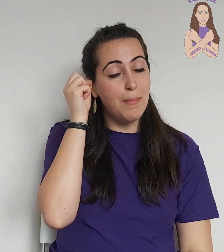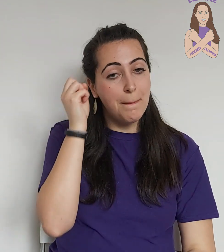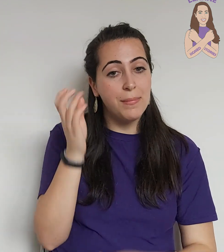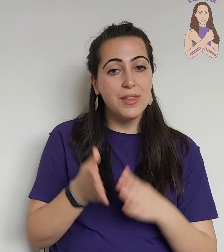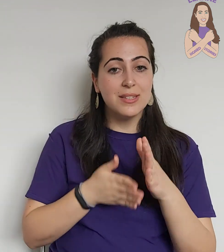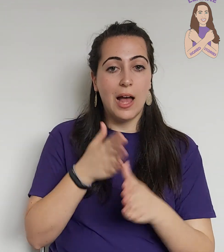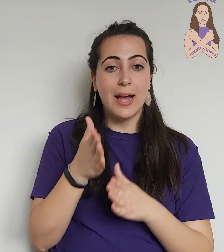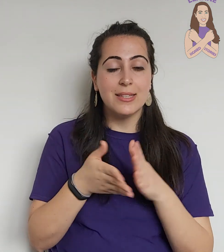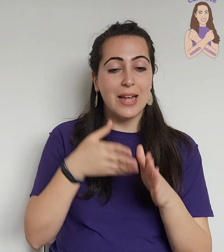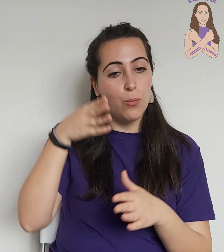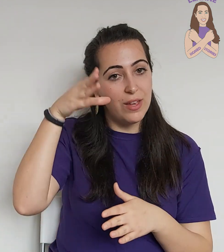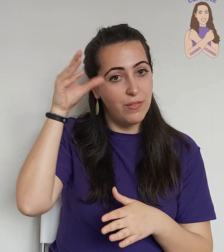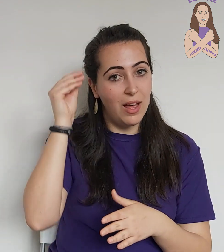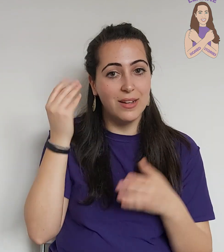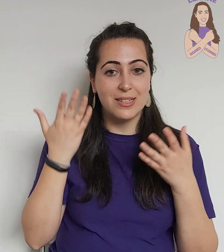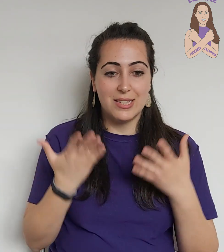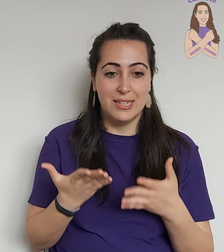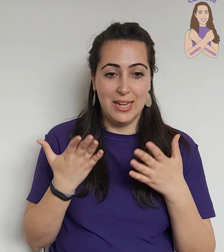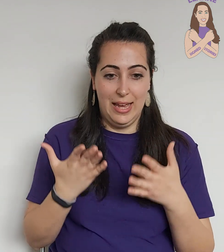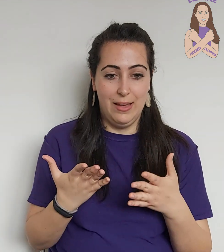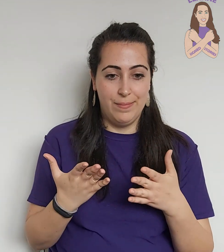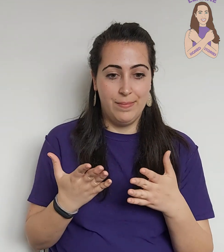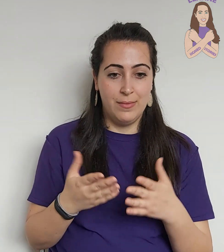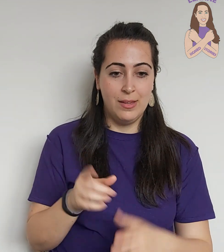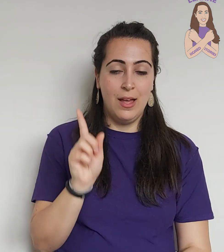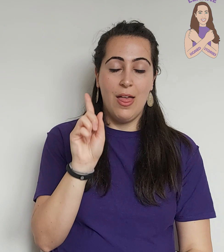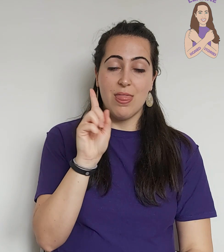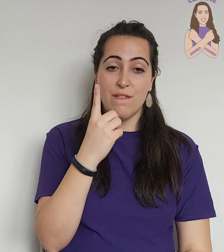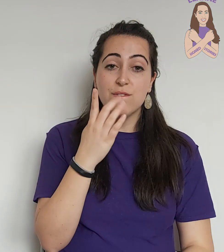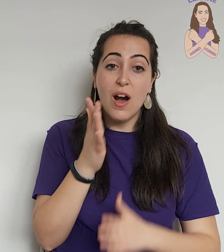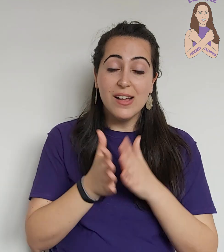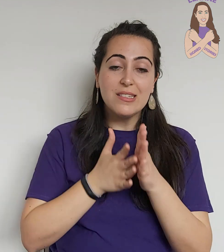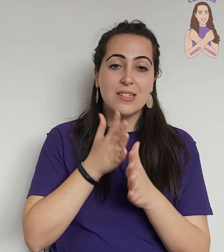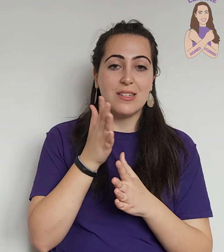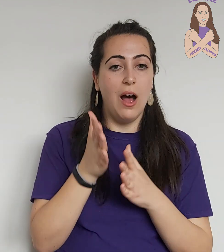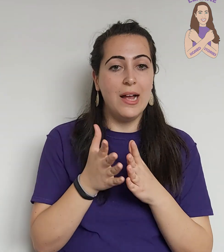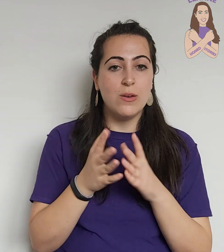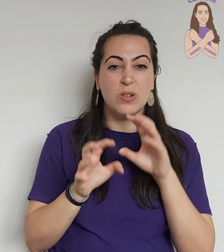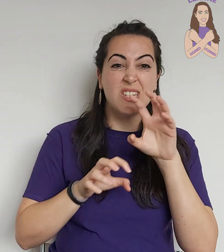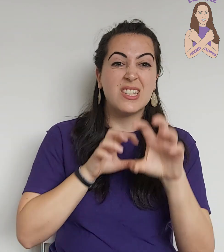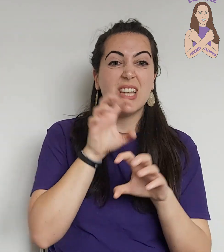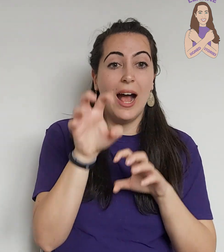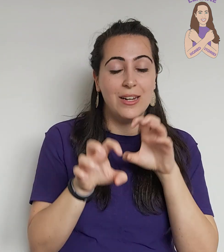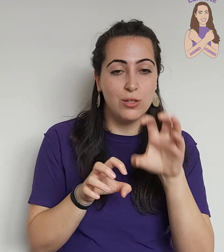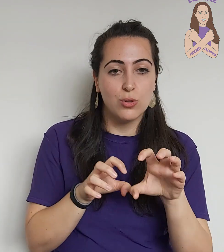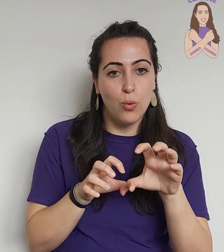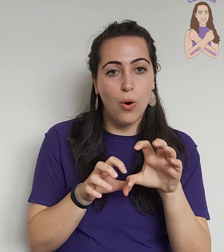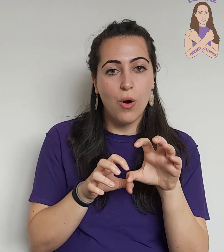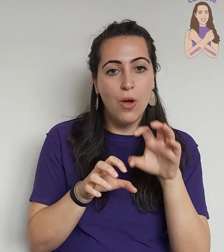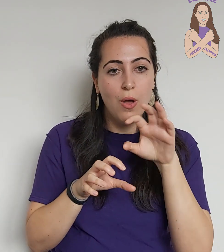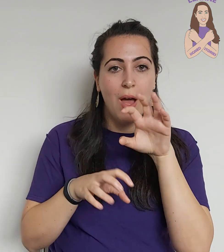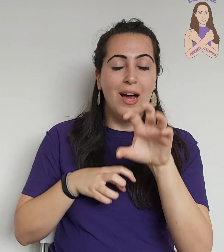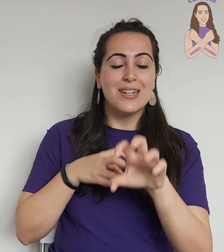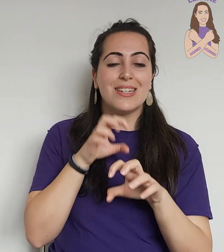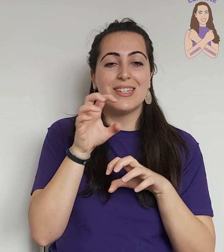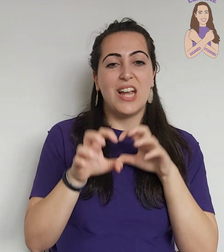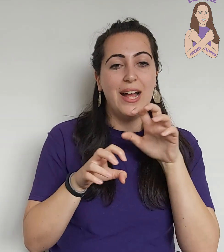the signs that we've learned today. The first sign was dinosaur.